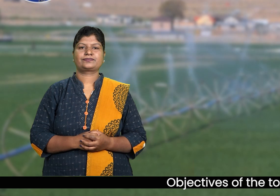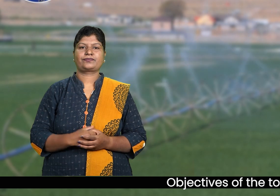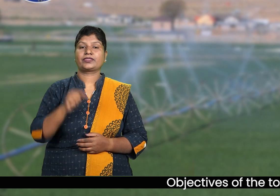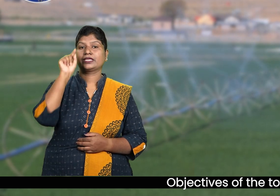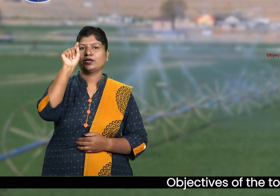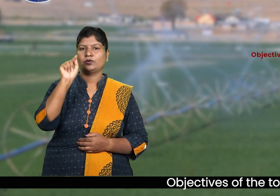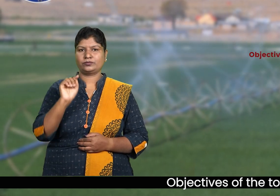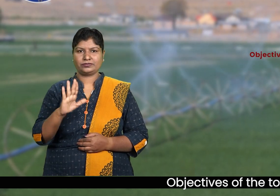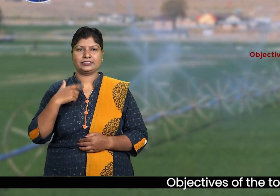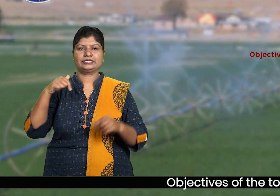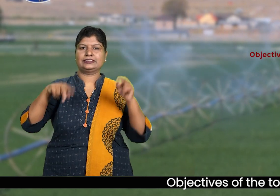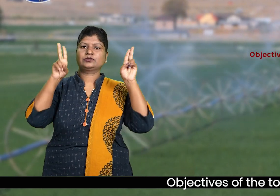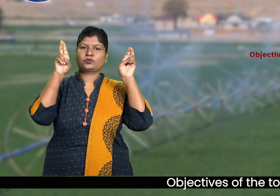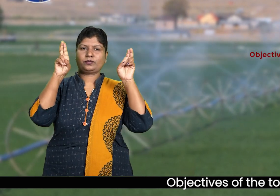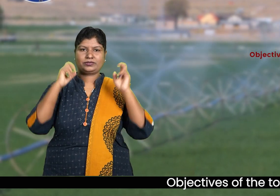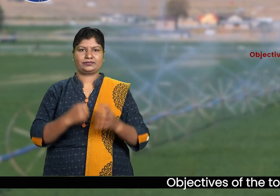Objectives of the topic.